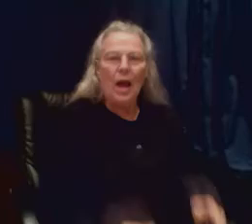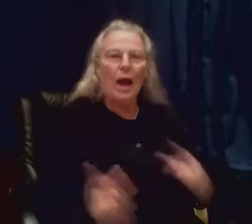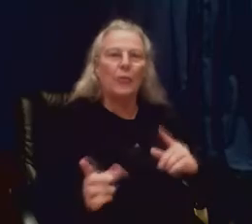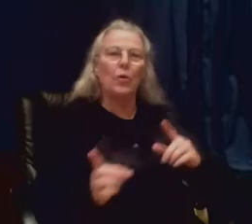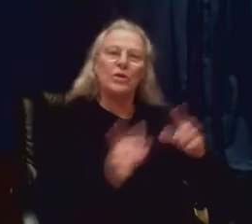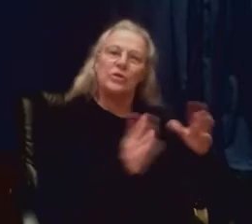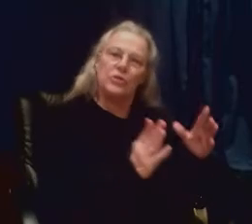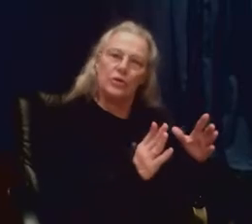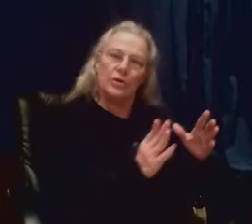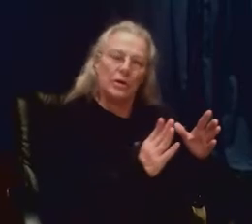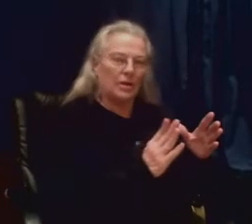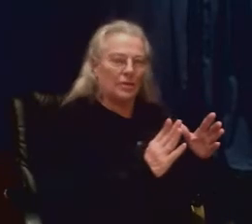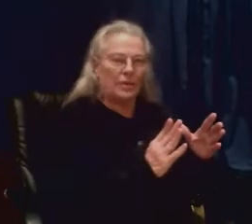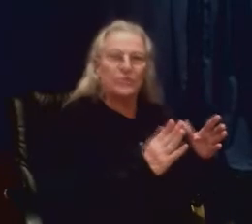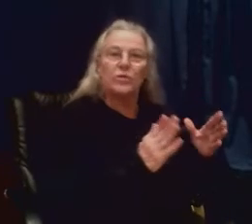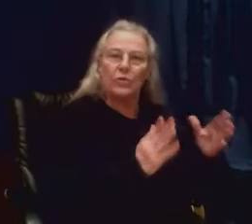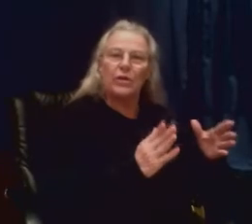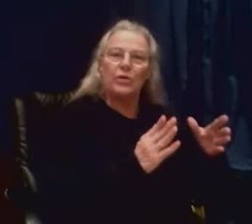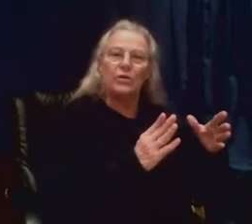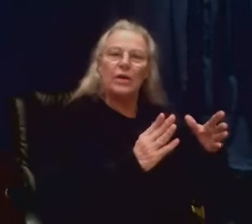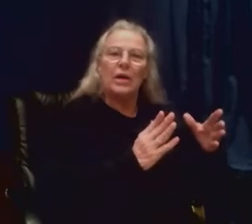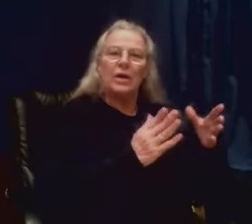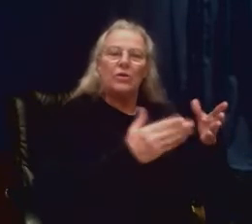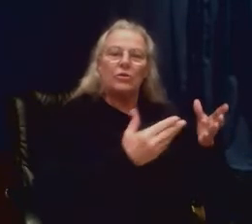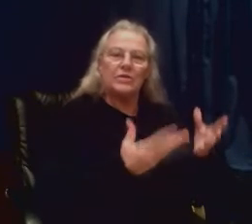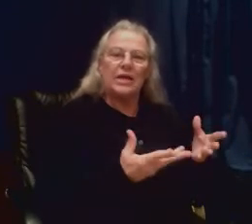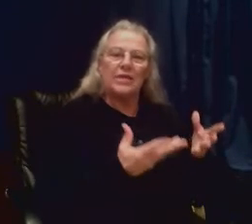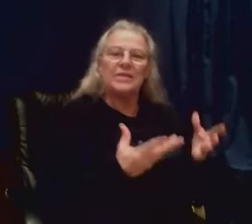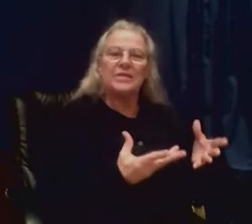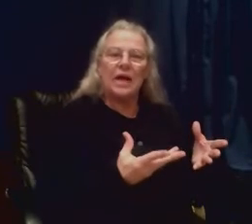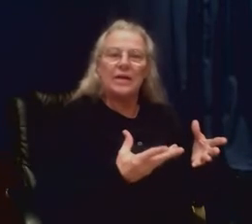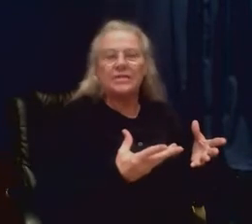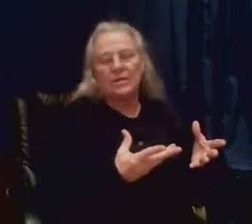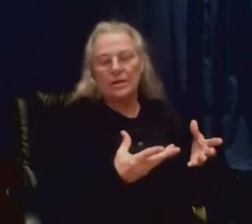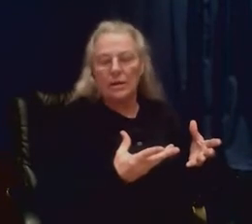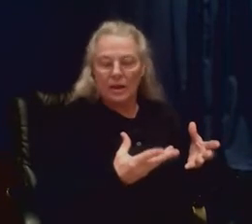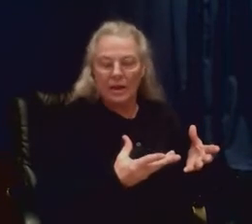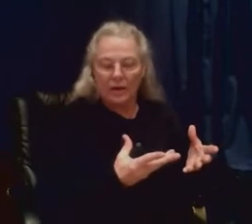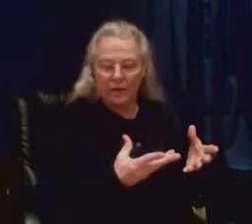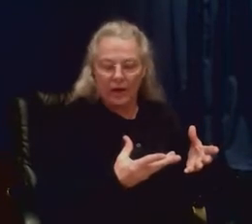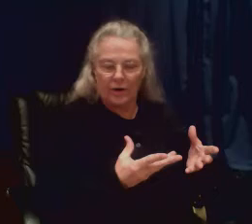I'm going to turn a little bit so that you'll see the signs a little clearer here.